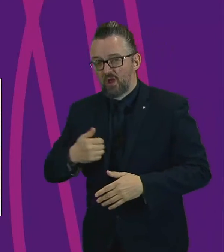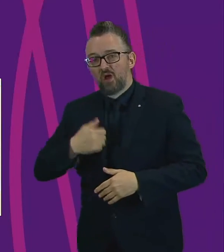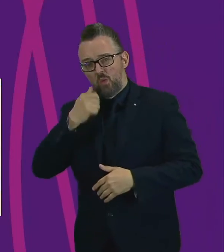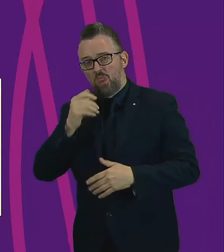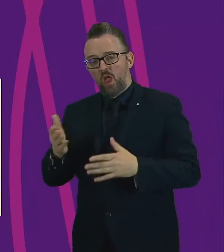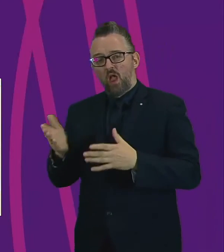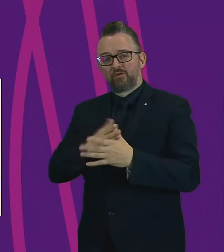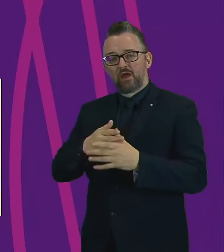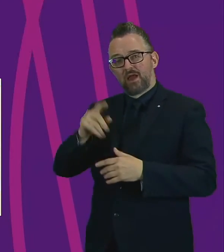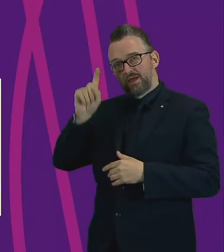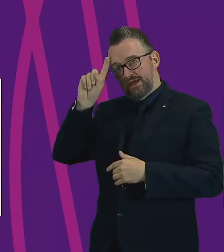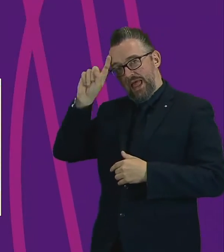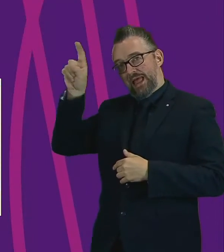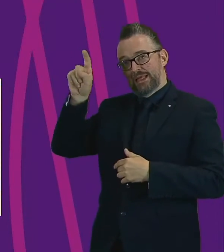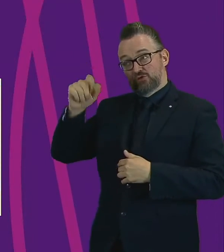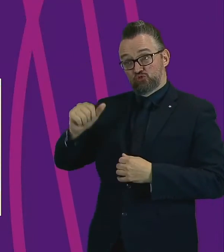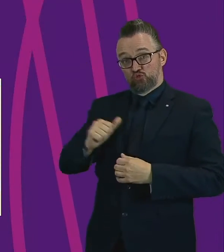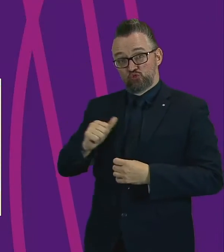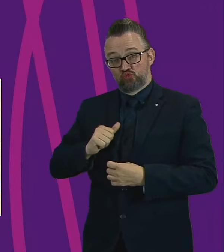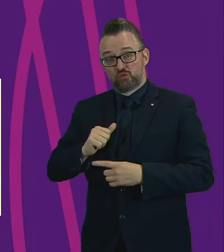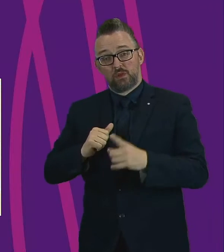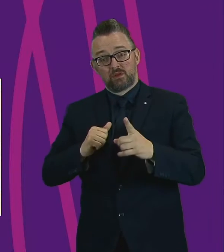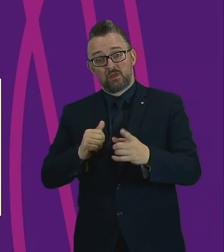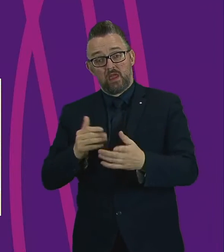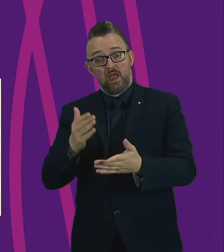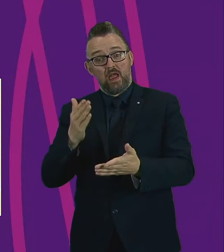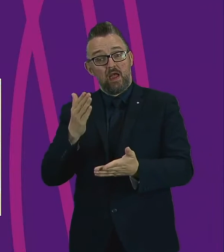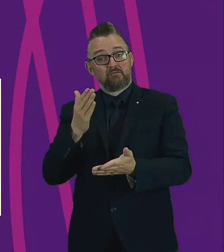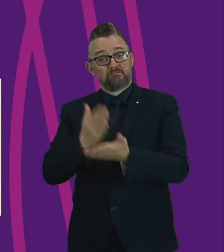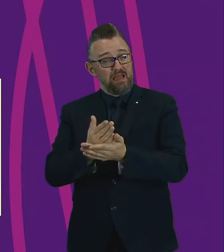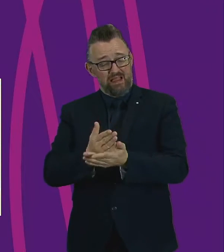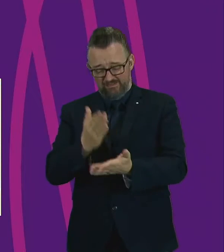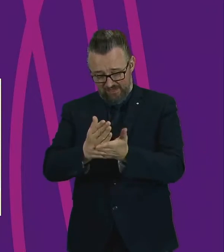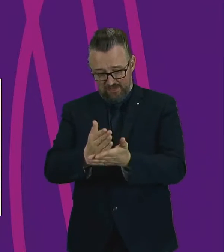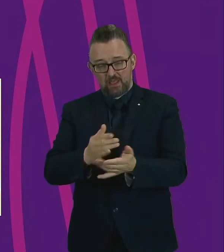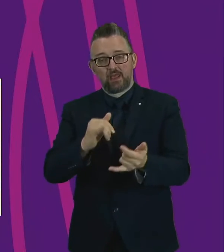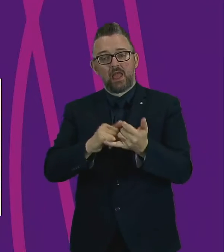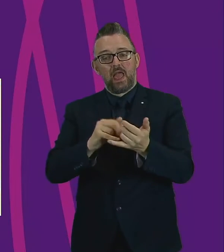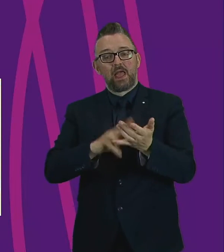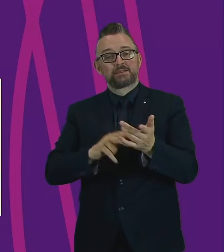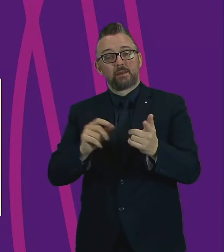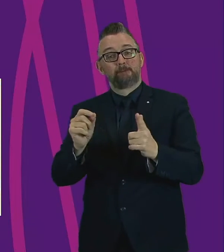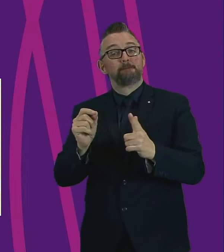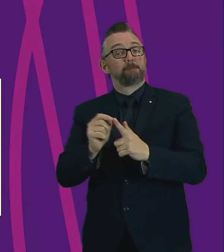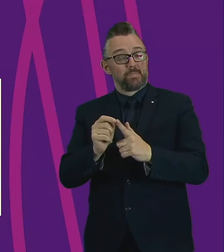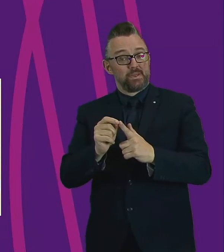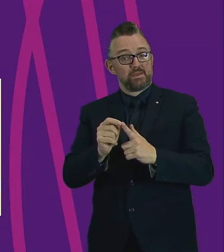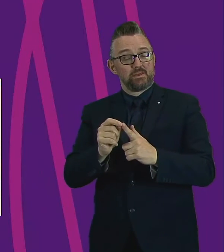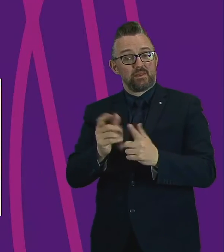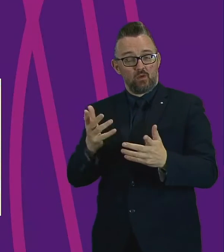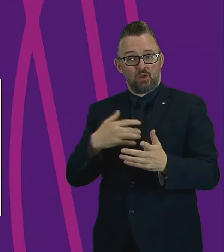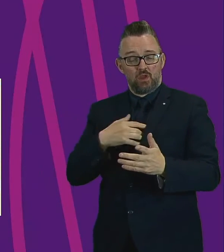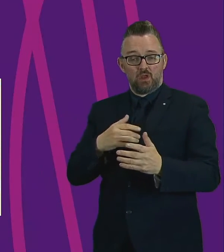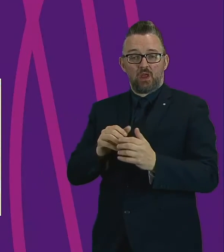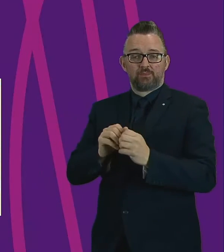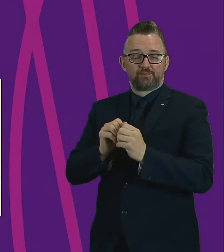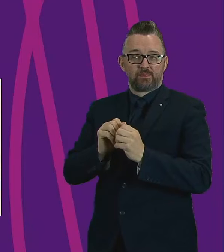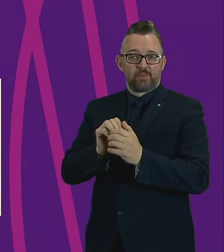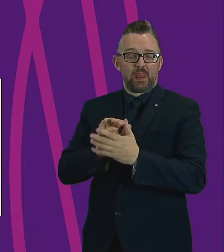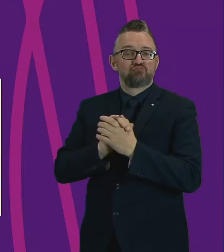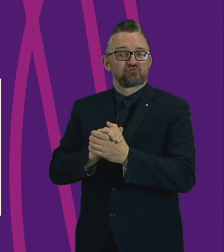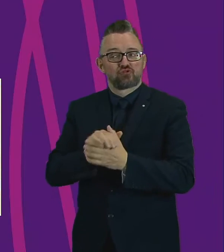to ideas shortly, but the fact is that the SNP, and I appreciate that the Cabinet Secretary wasn't in